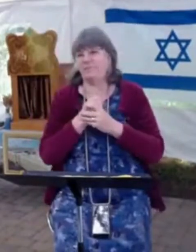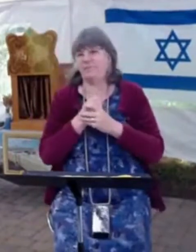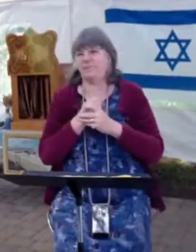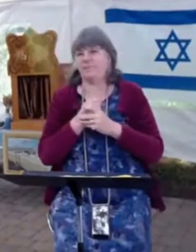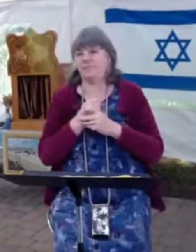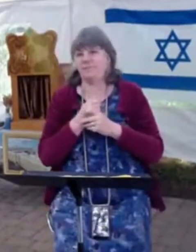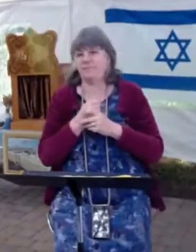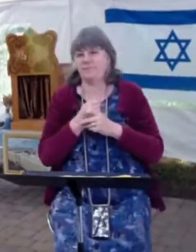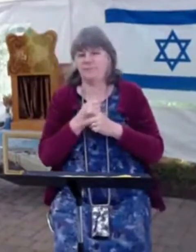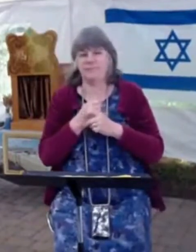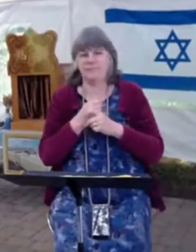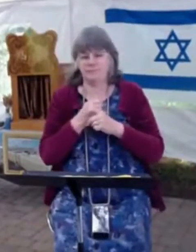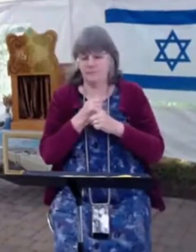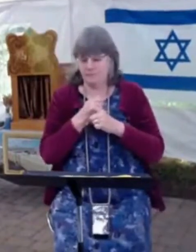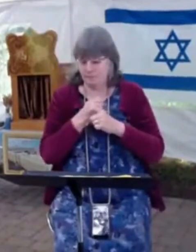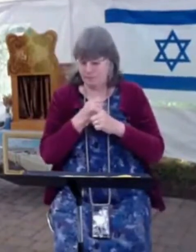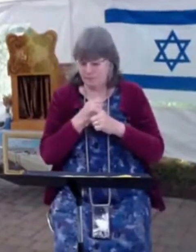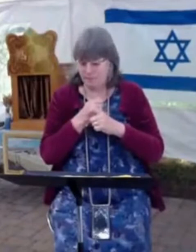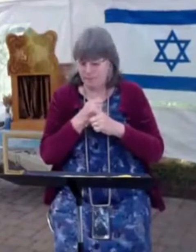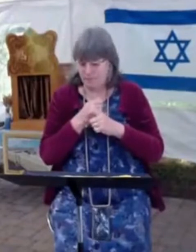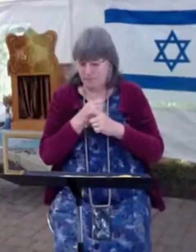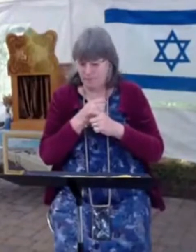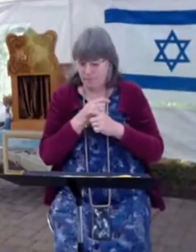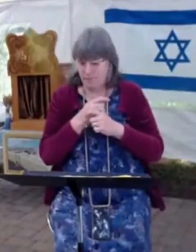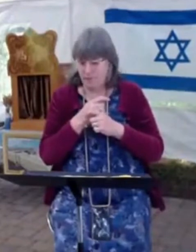But not world politics.